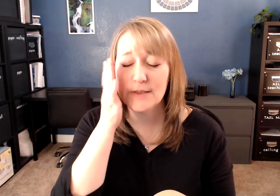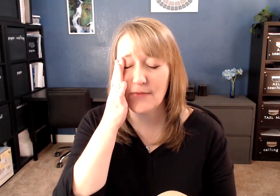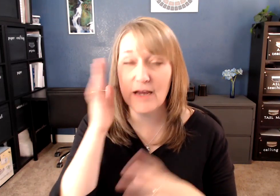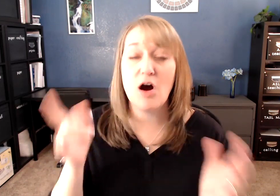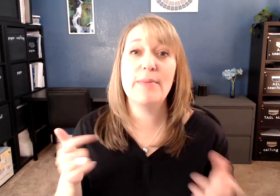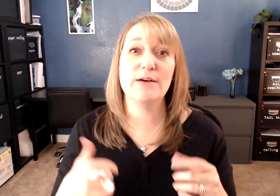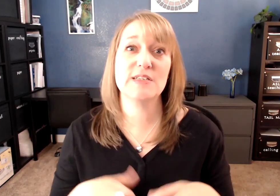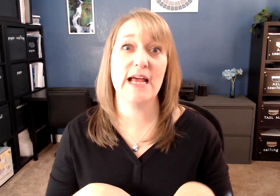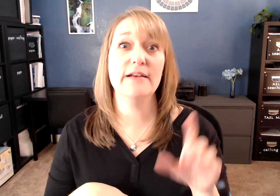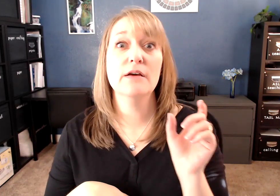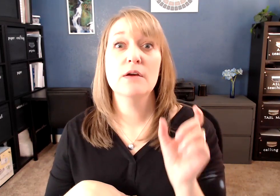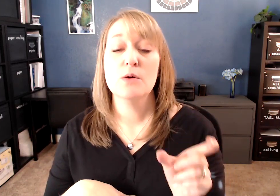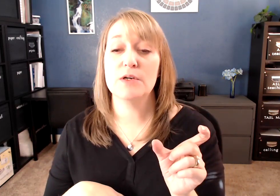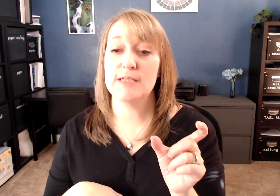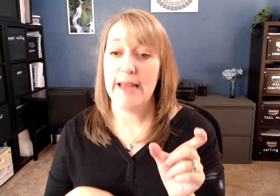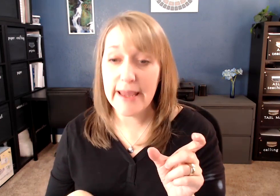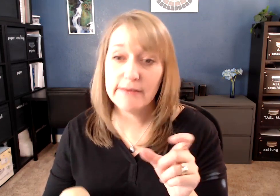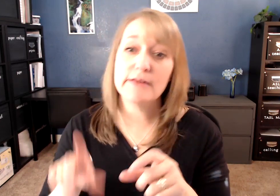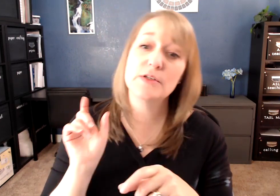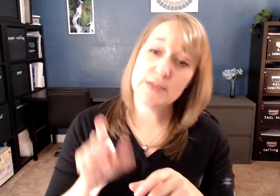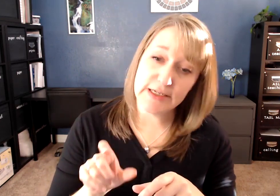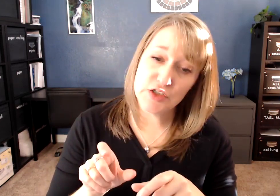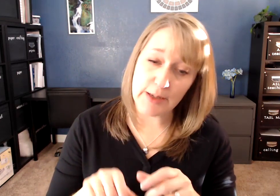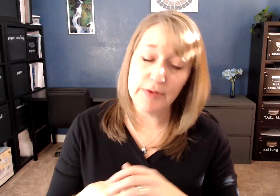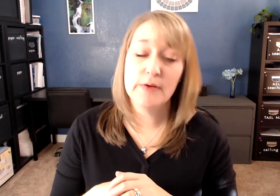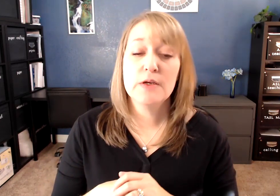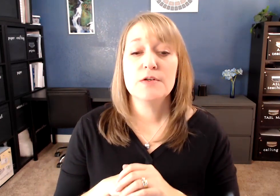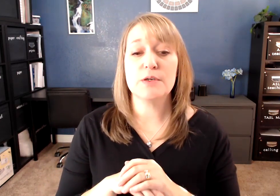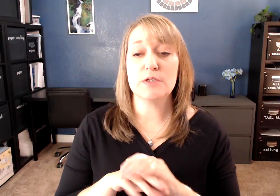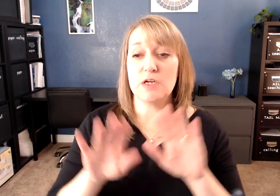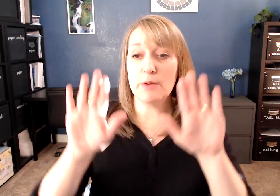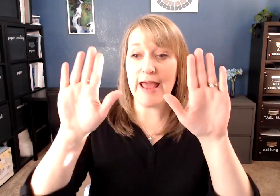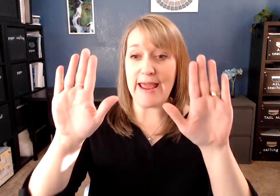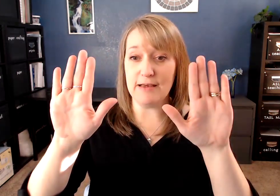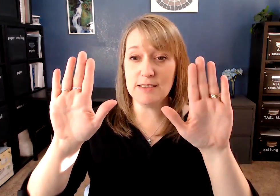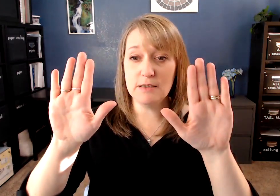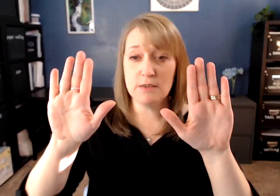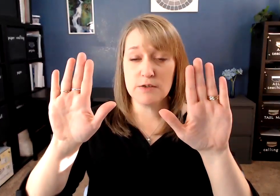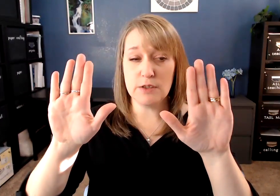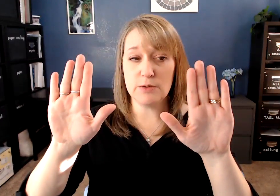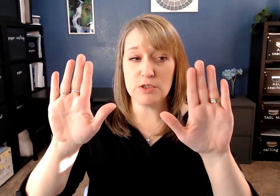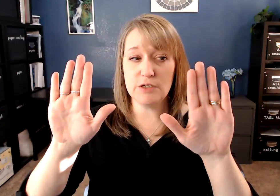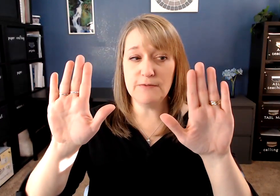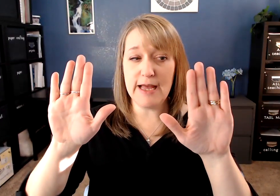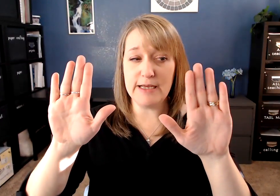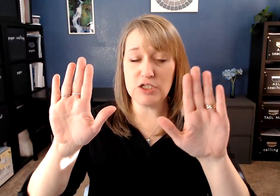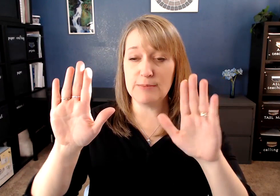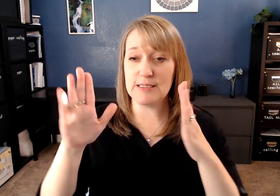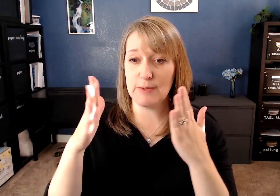call that? A compound sign where you sign hand and then you sign shape. So we're going to start with hand. So you want 2 flat hand shapes this